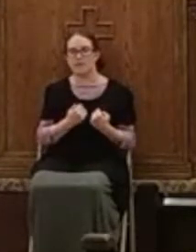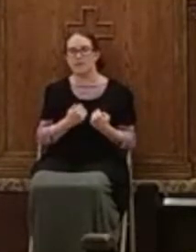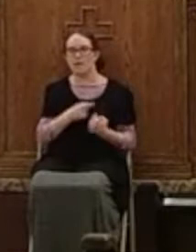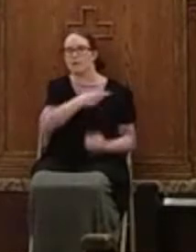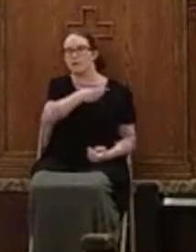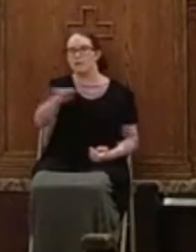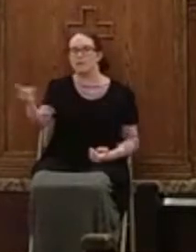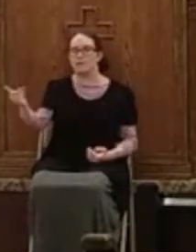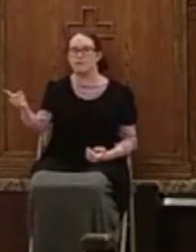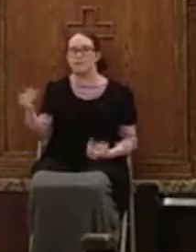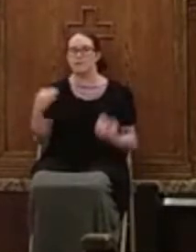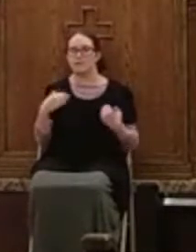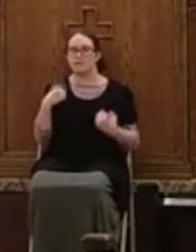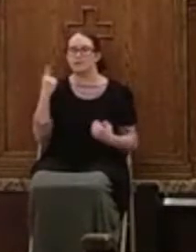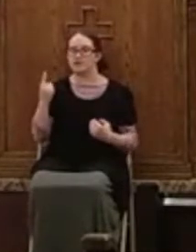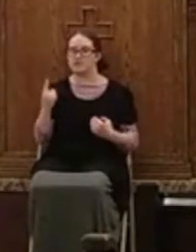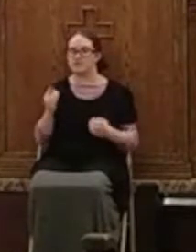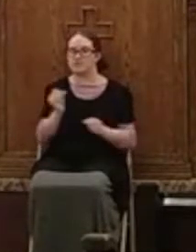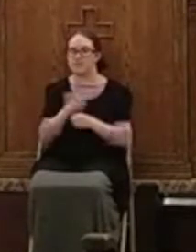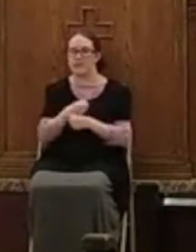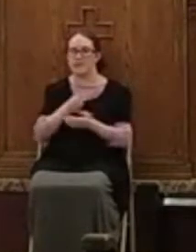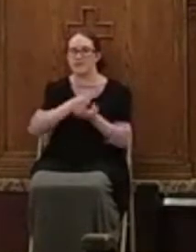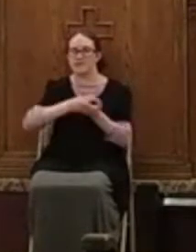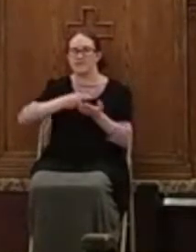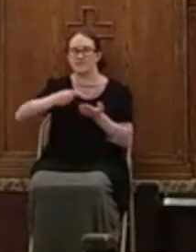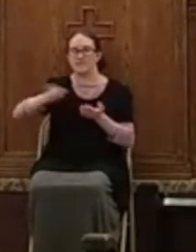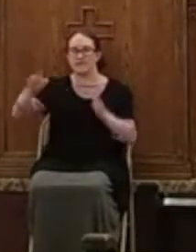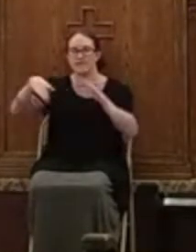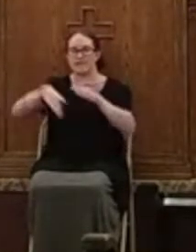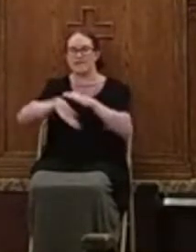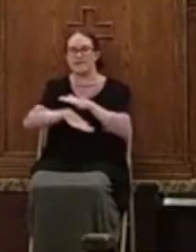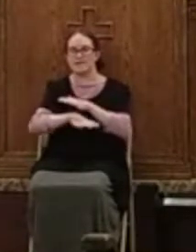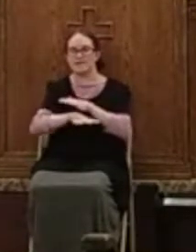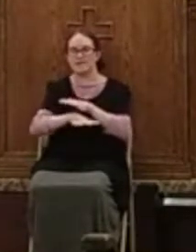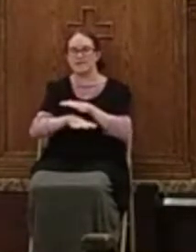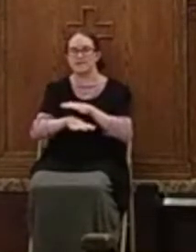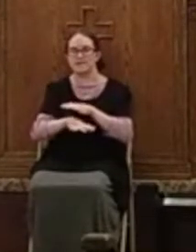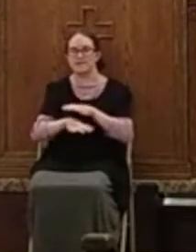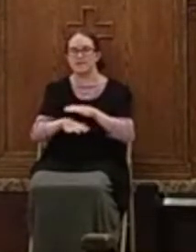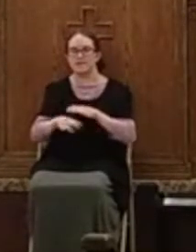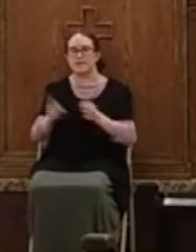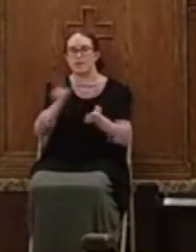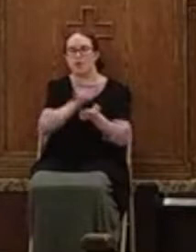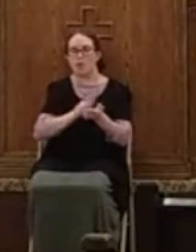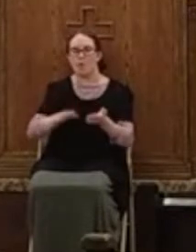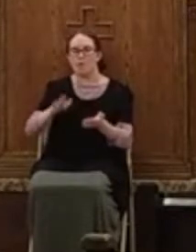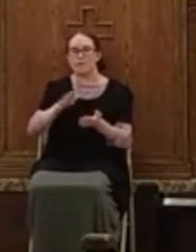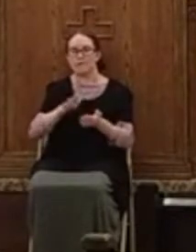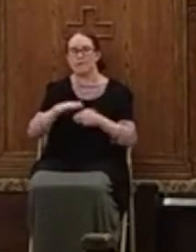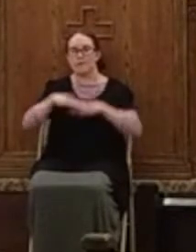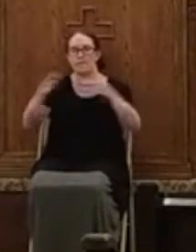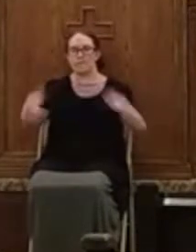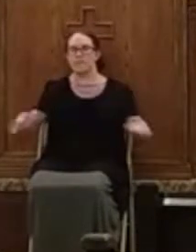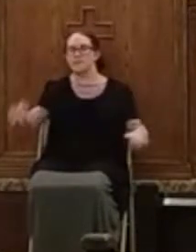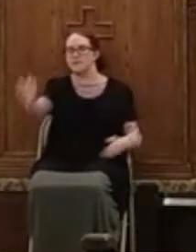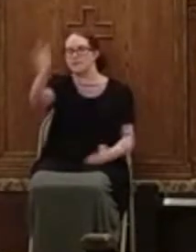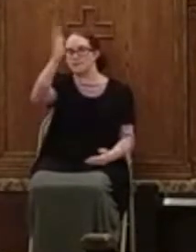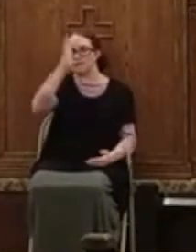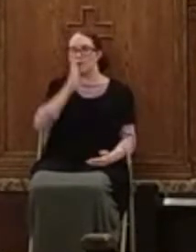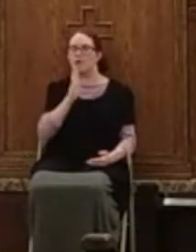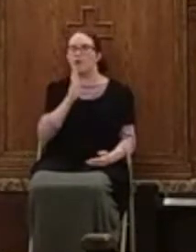you have just made divine access into the holy presence of